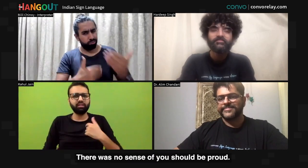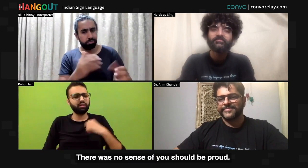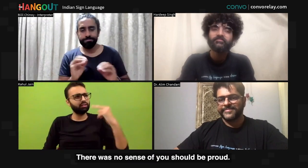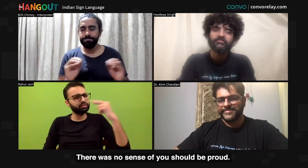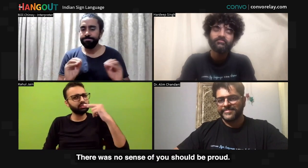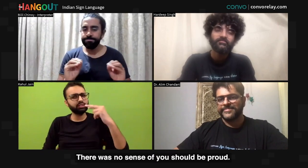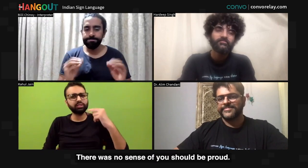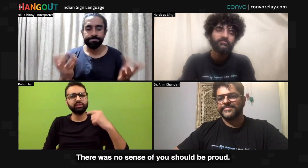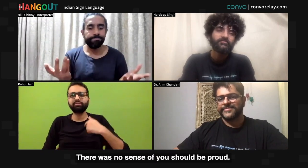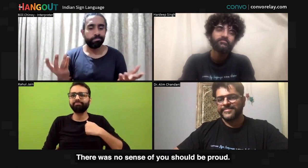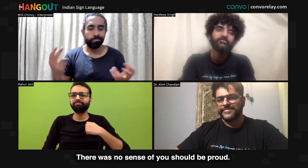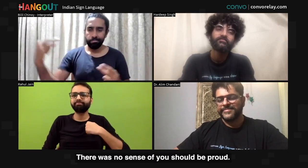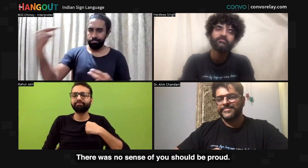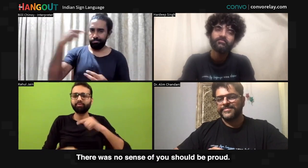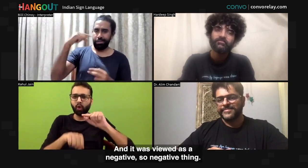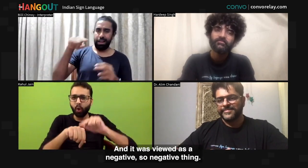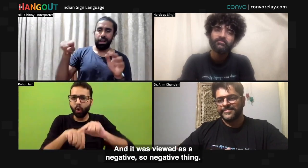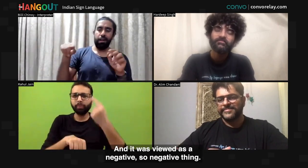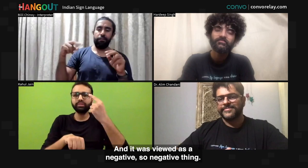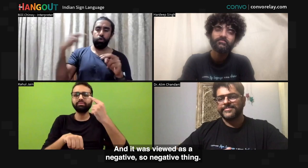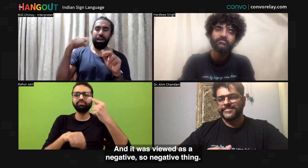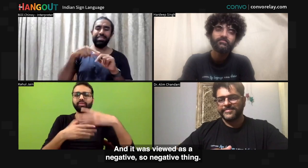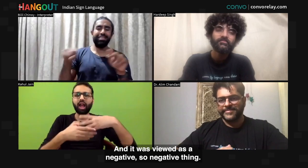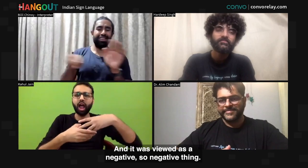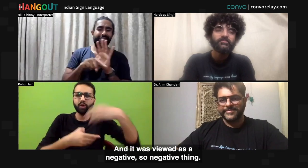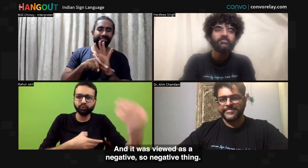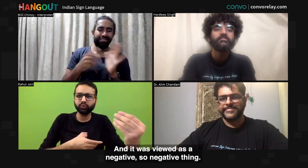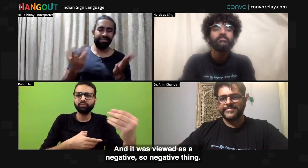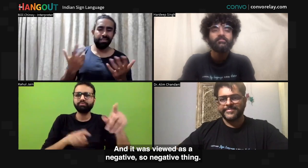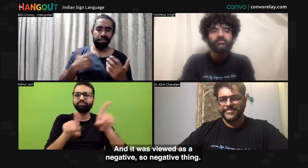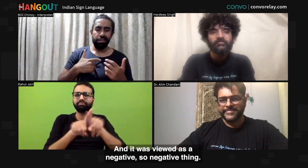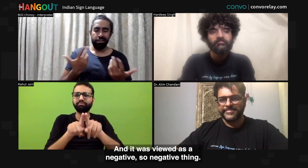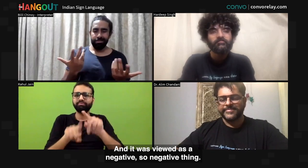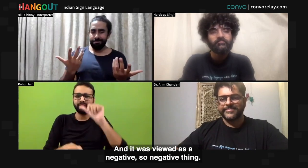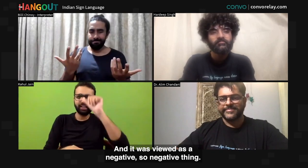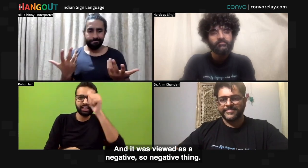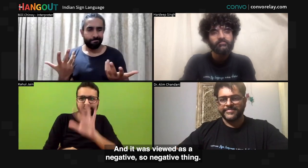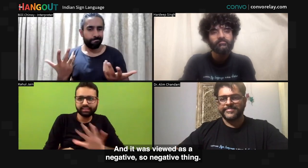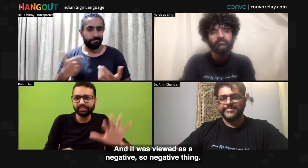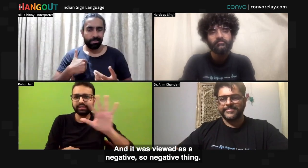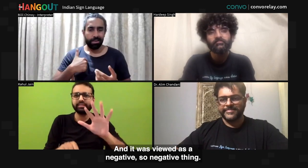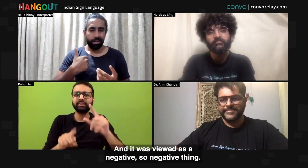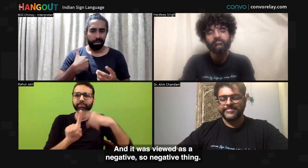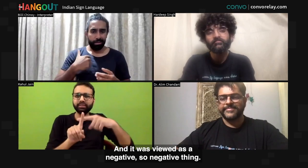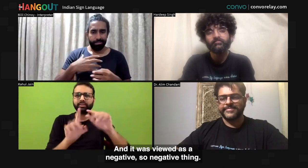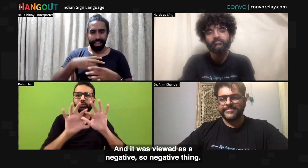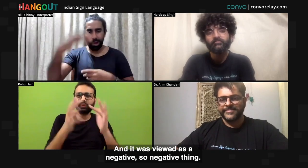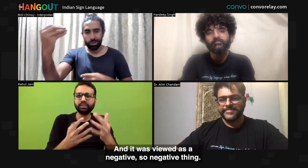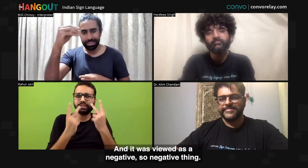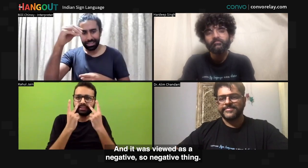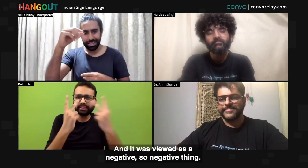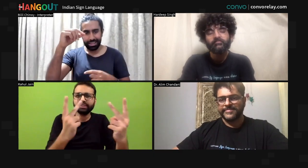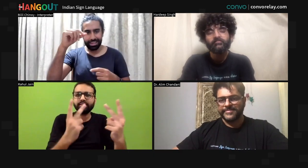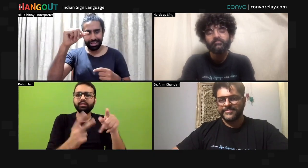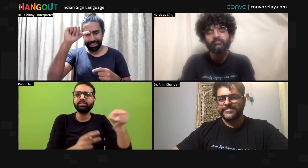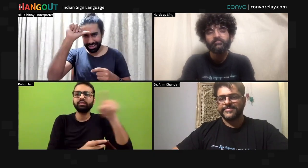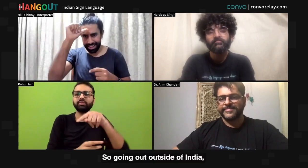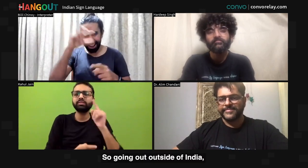there was no sense of, you should be proud. And, and, um, and it was viewed as a negative, um, so negative thing. So